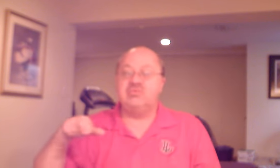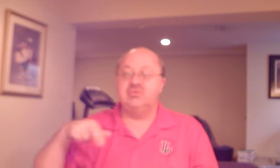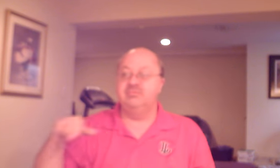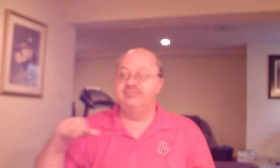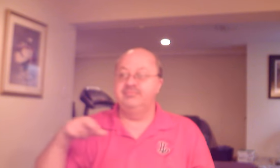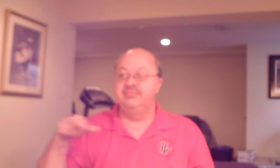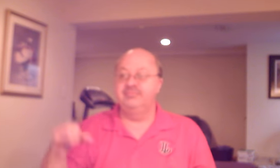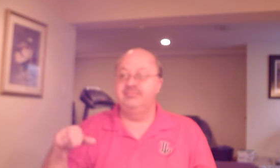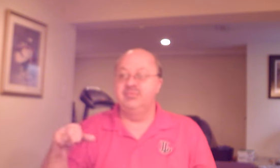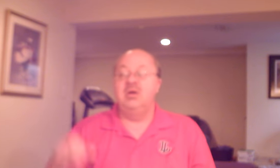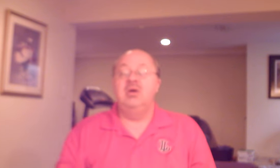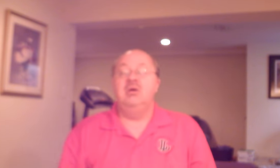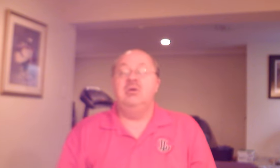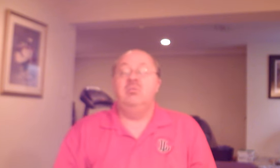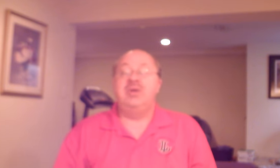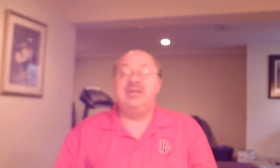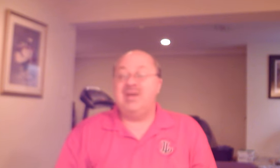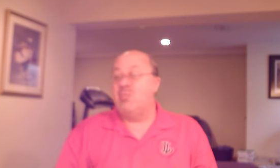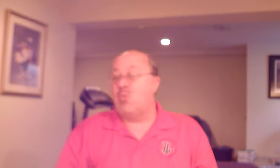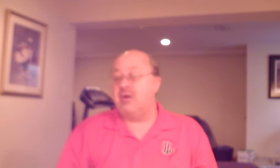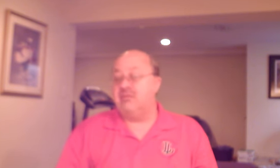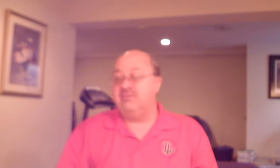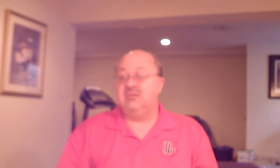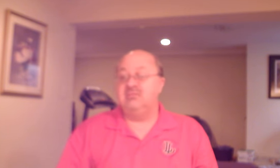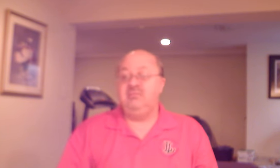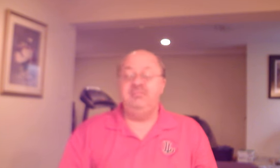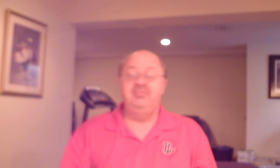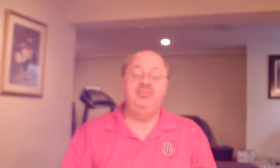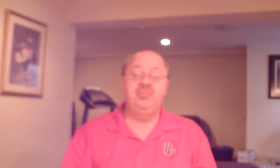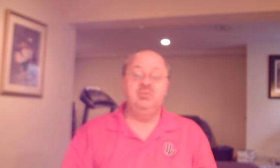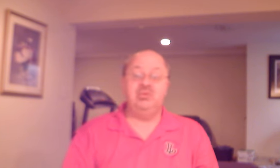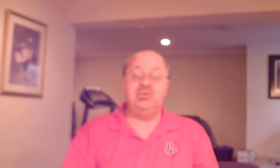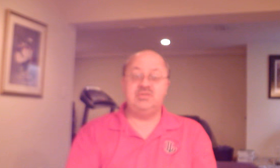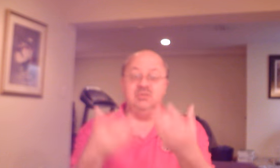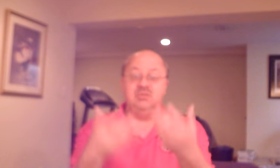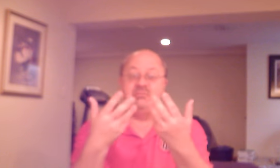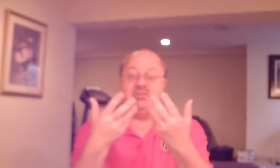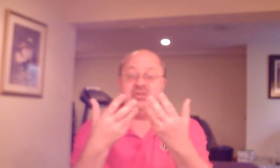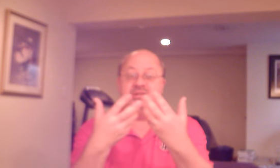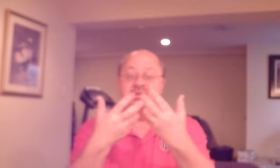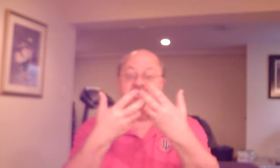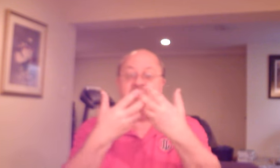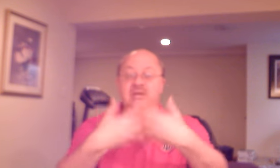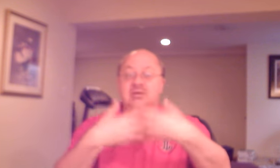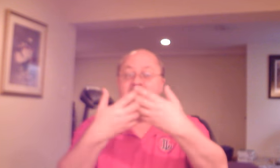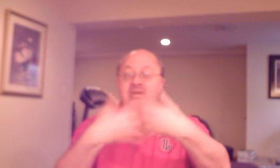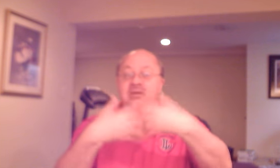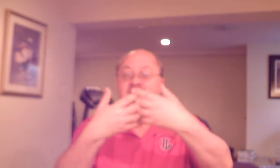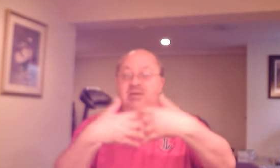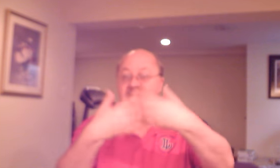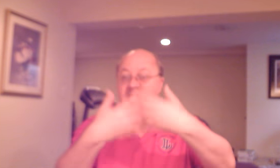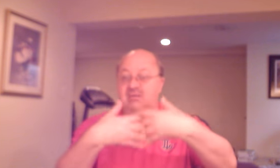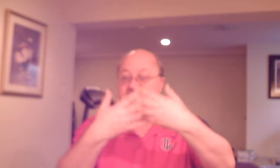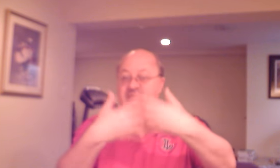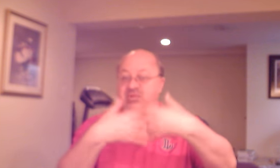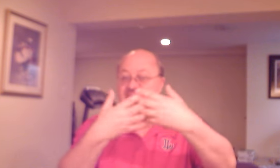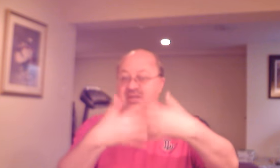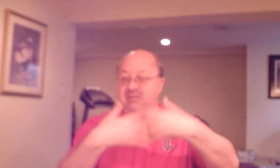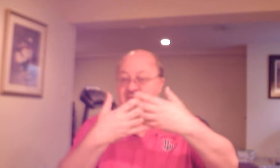Restroom. When I sign water fountain, we usually start with the machine. Okay, here it is, machine, because